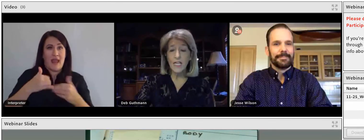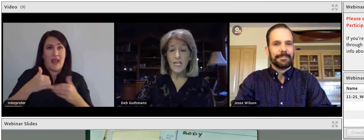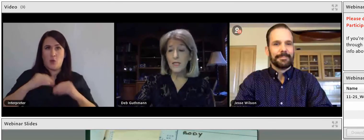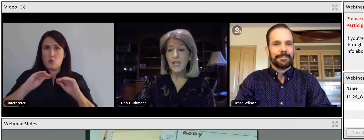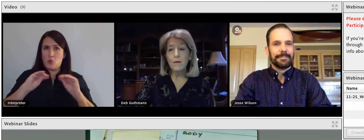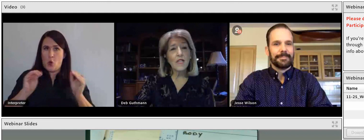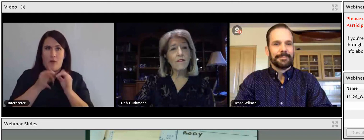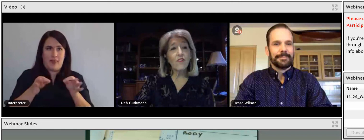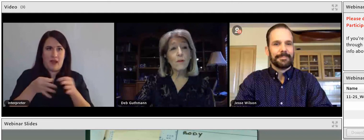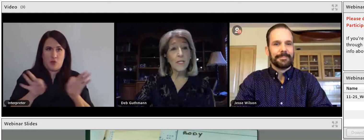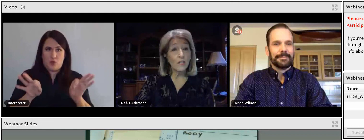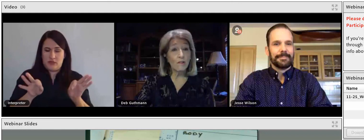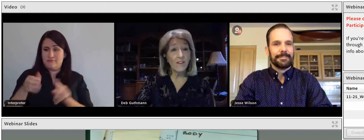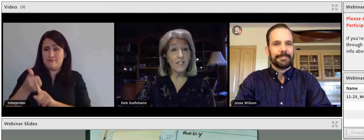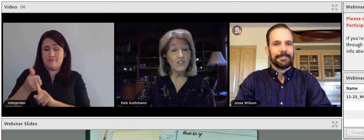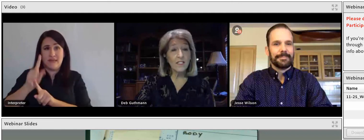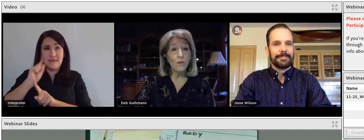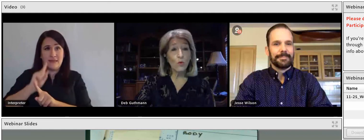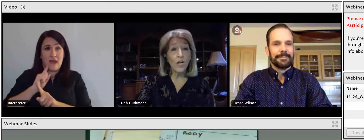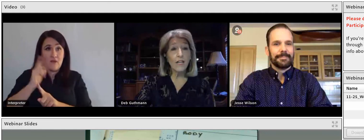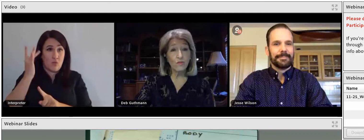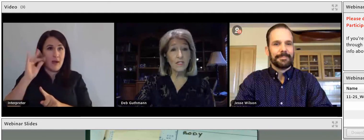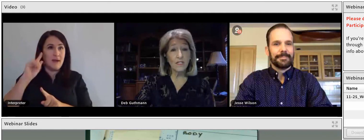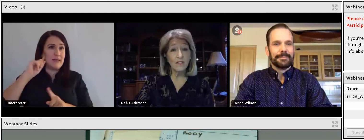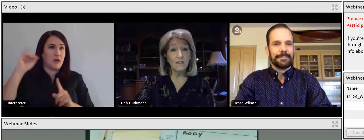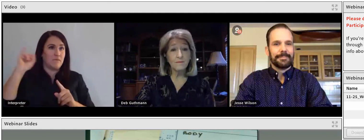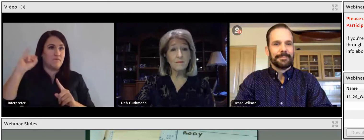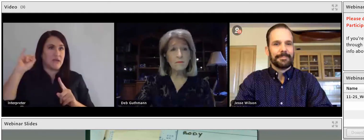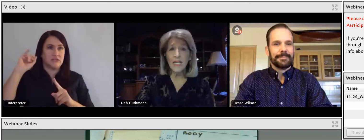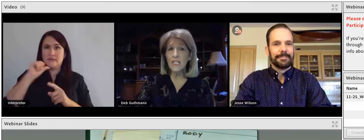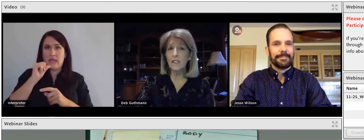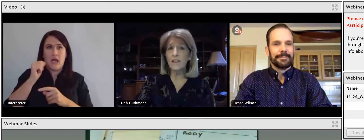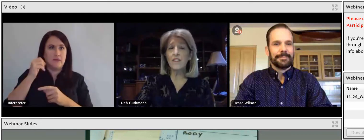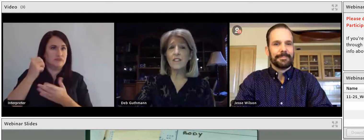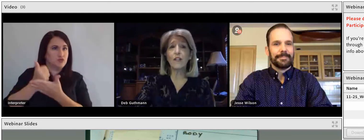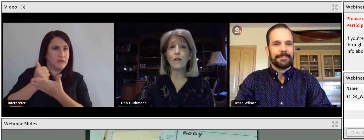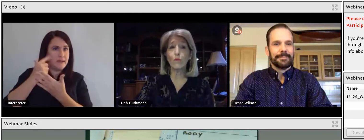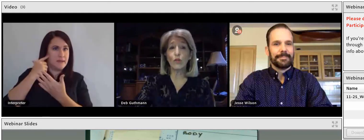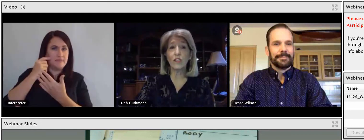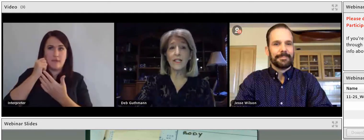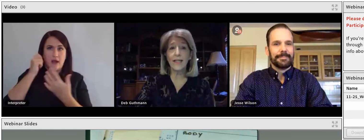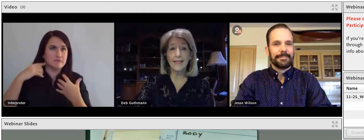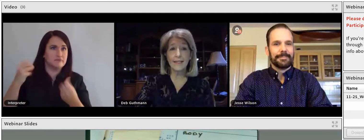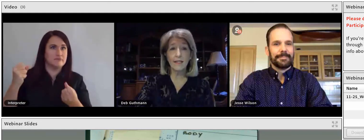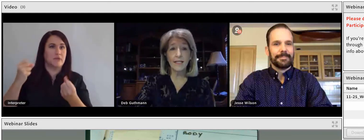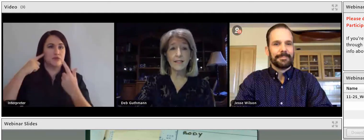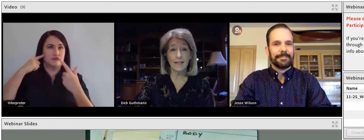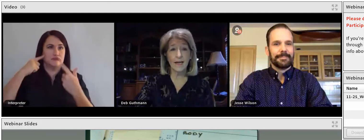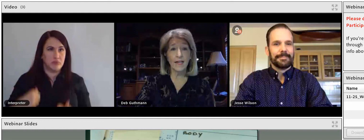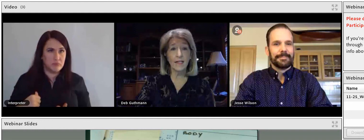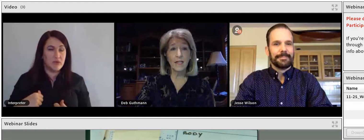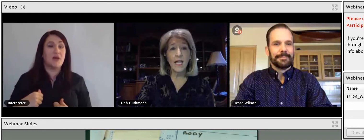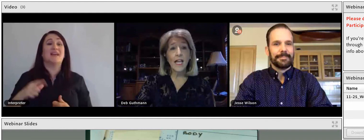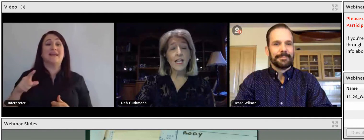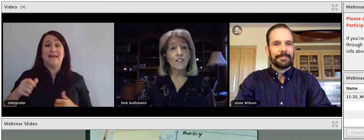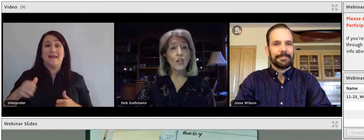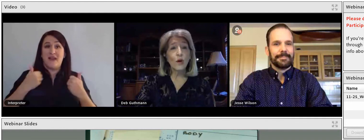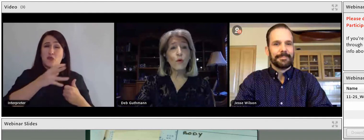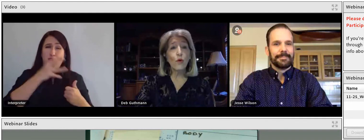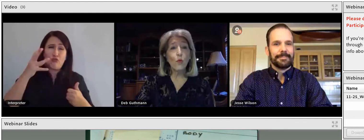language. He became deaf from ear infections that were untreated. He lived in a very rural and isolated